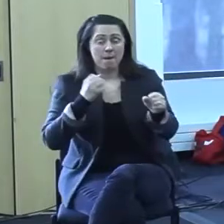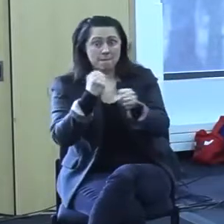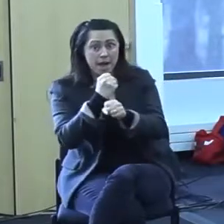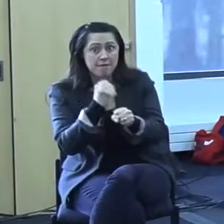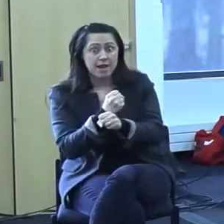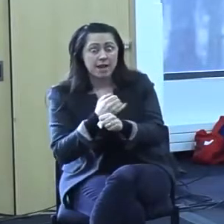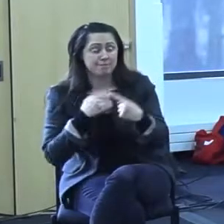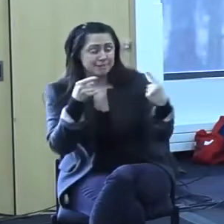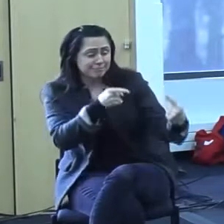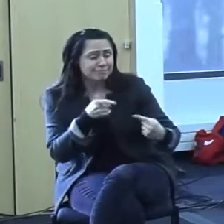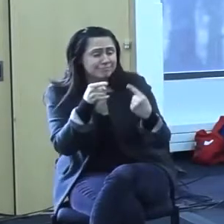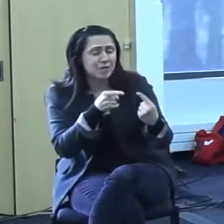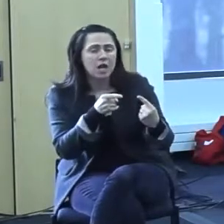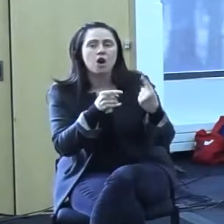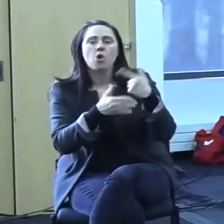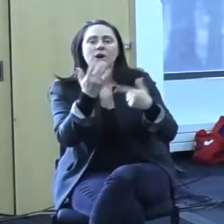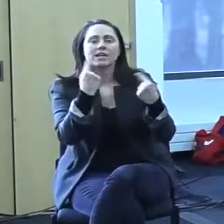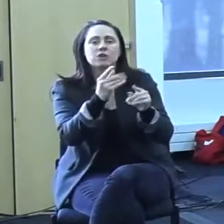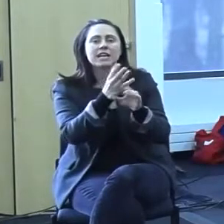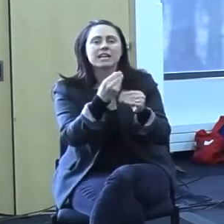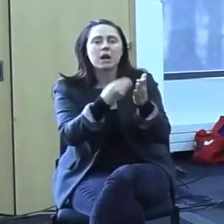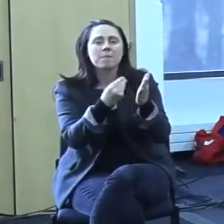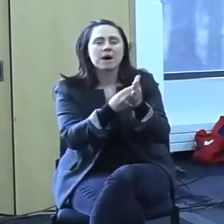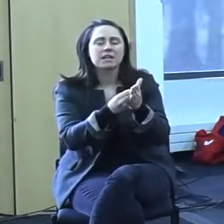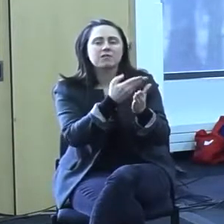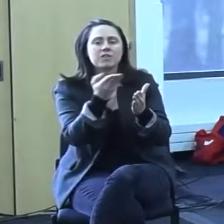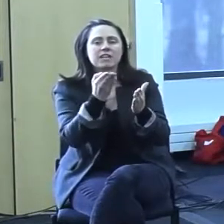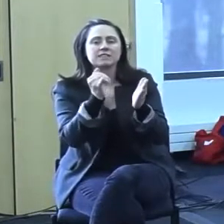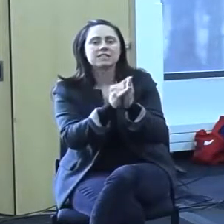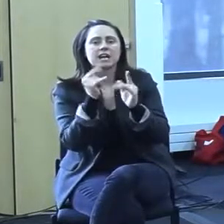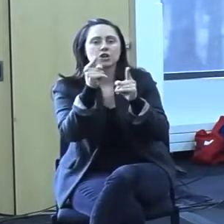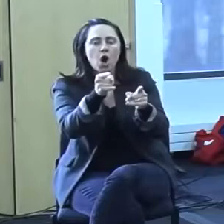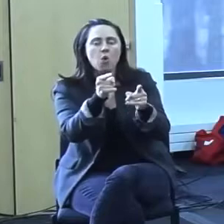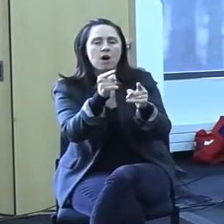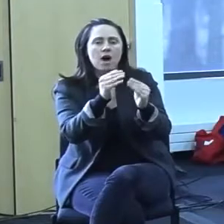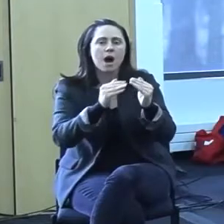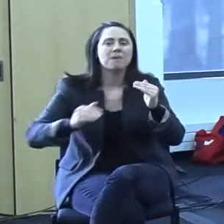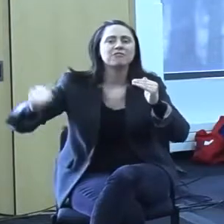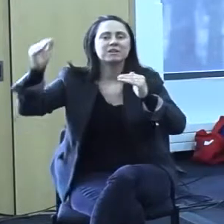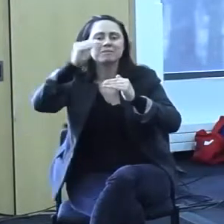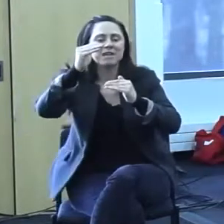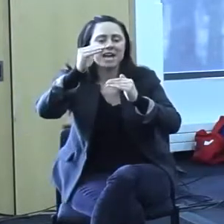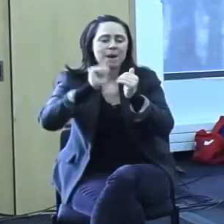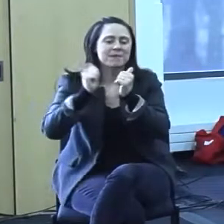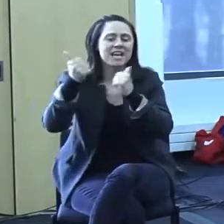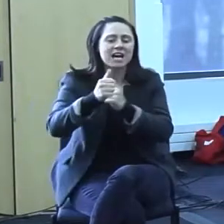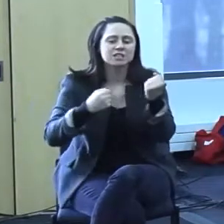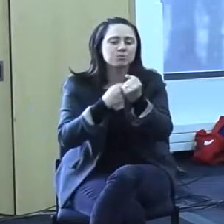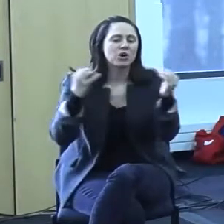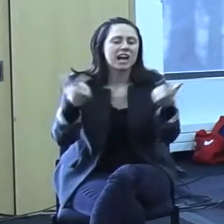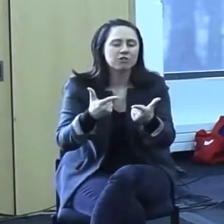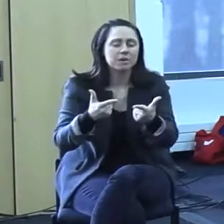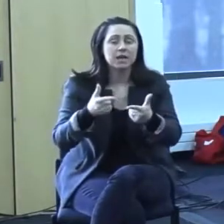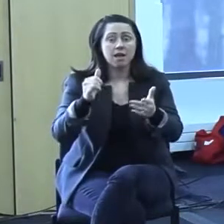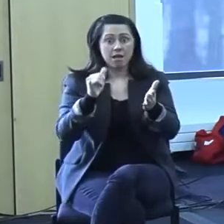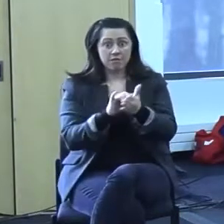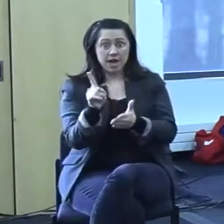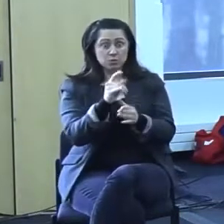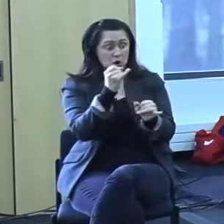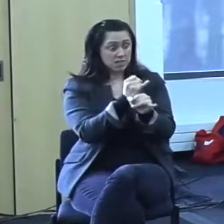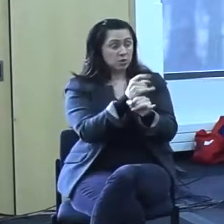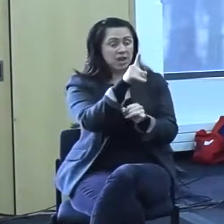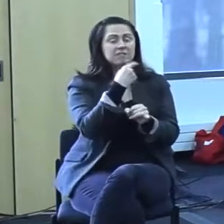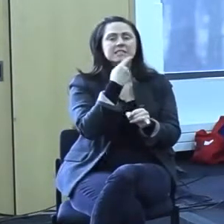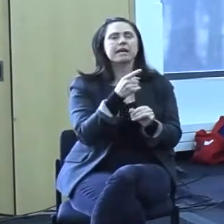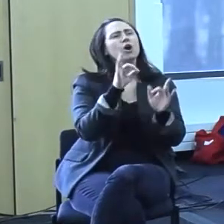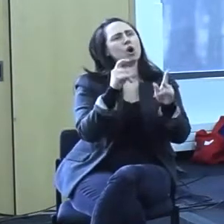ones that I need to try to get money for the things that go above and beyond and support everybody. And that's where institutions have to say, okay, if